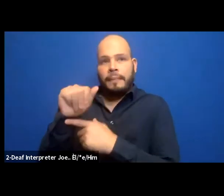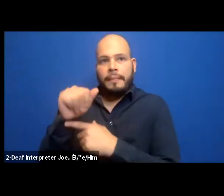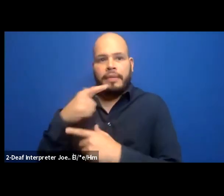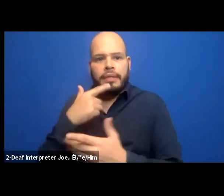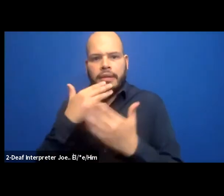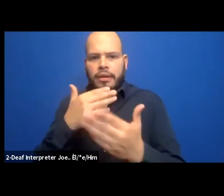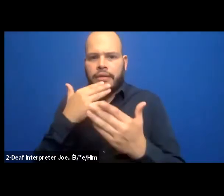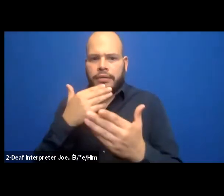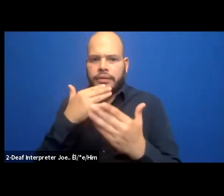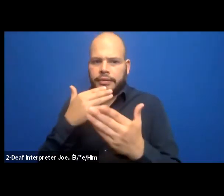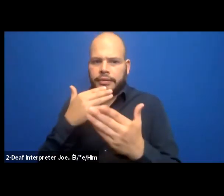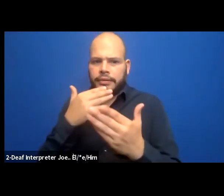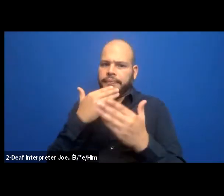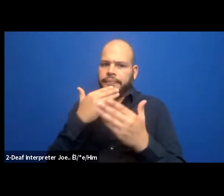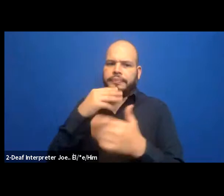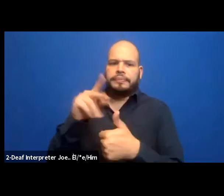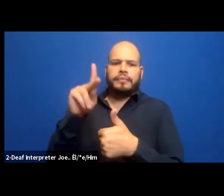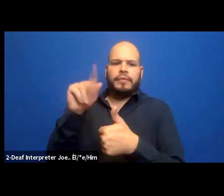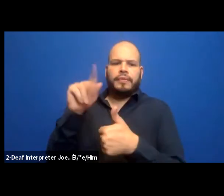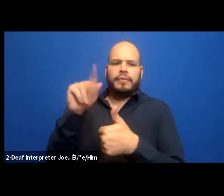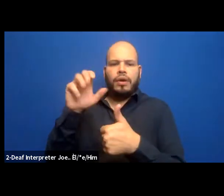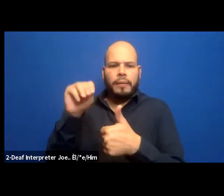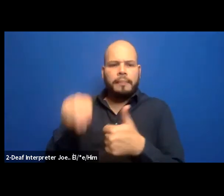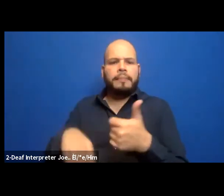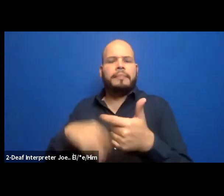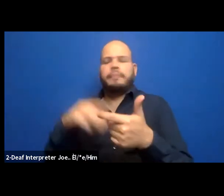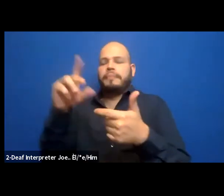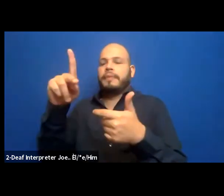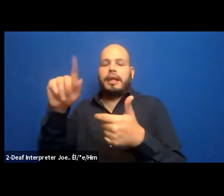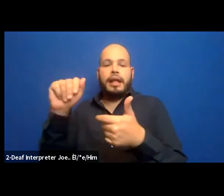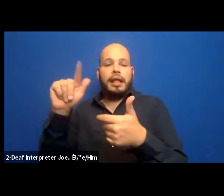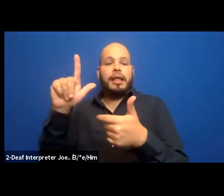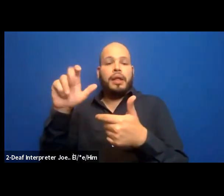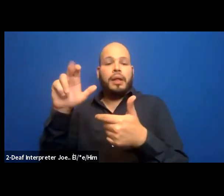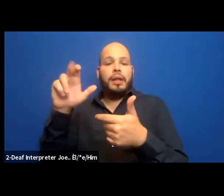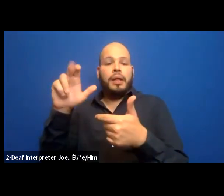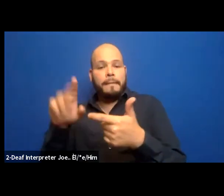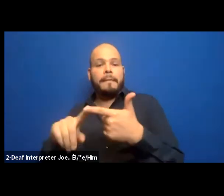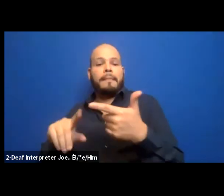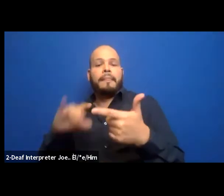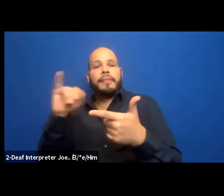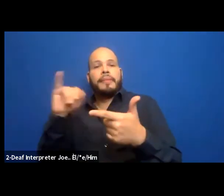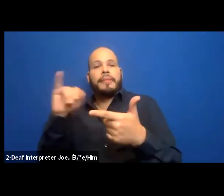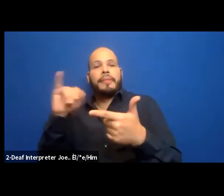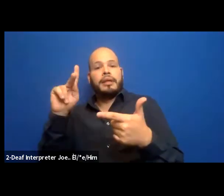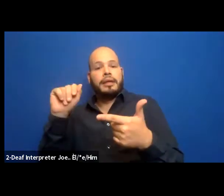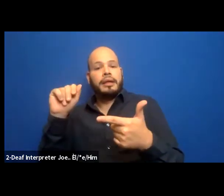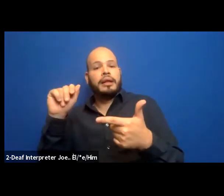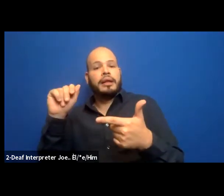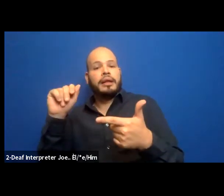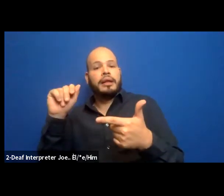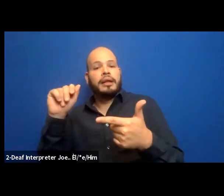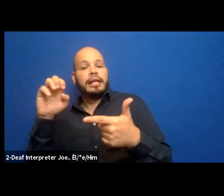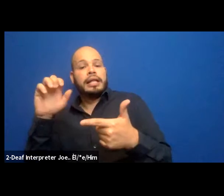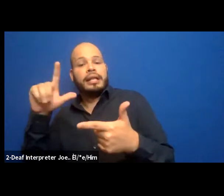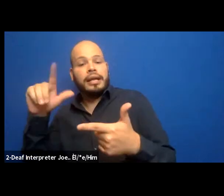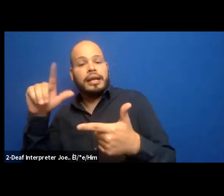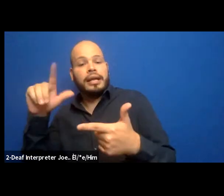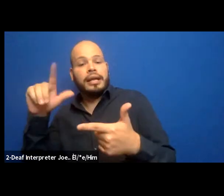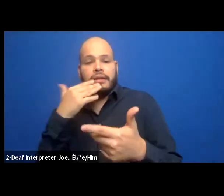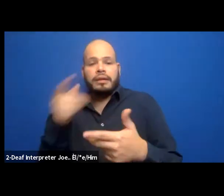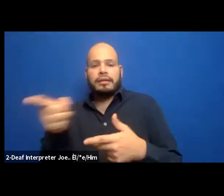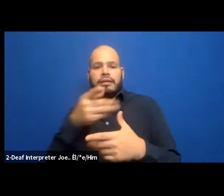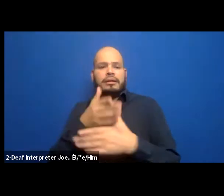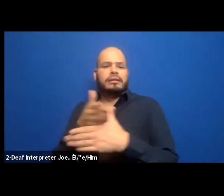you shared so much important information with each of us to understand what brought you into